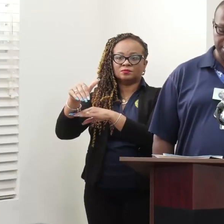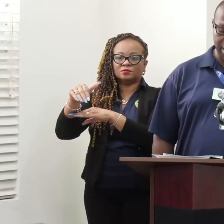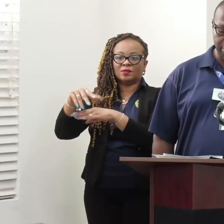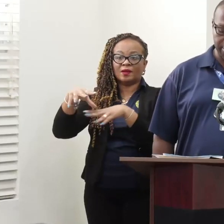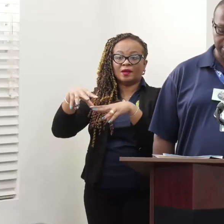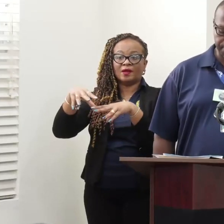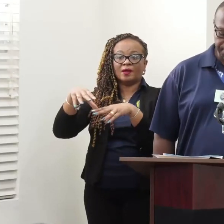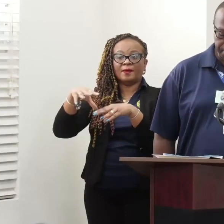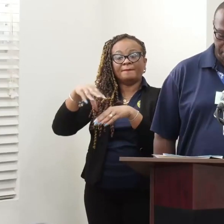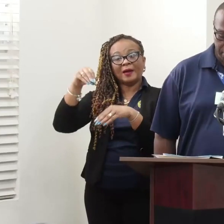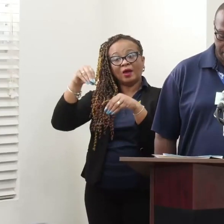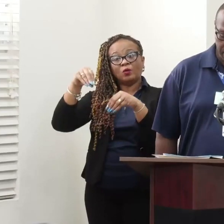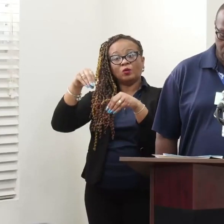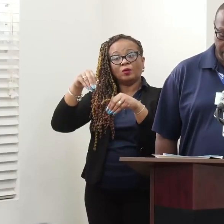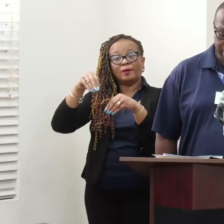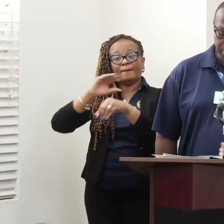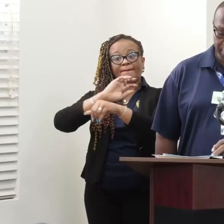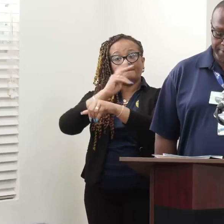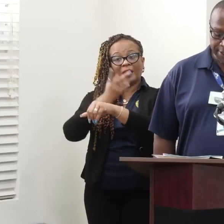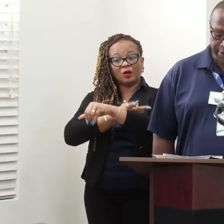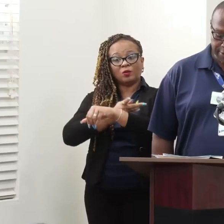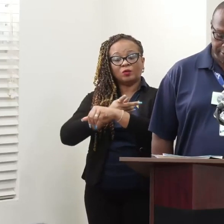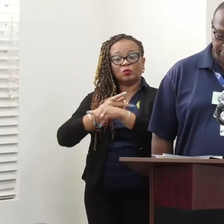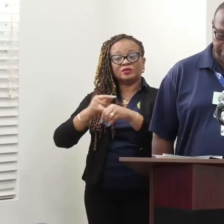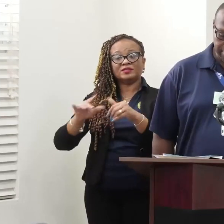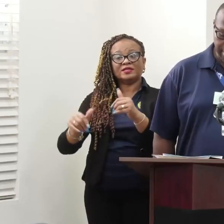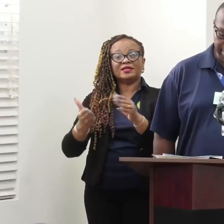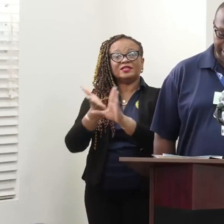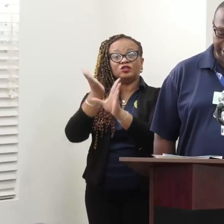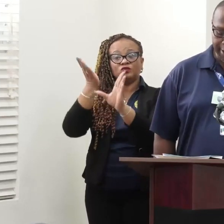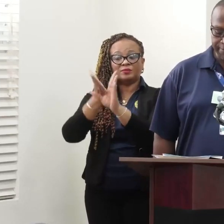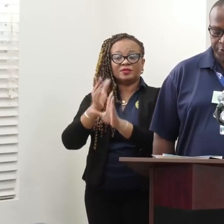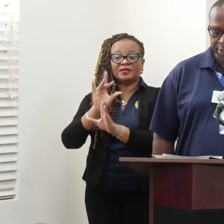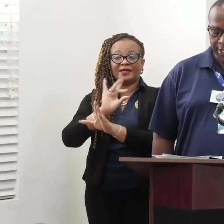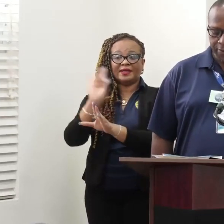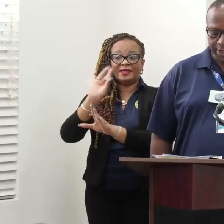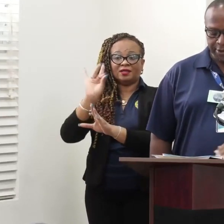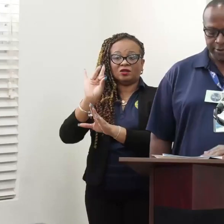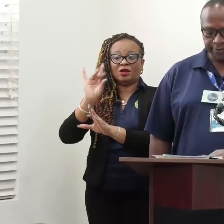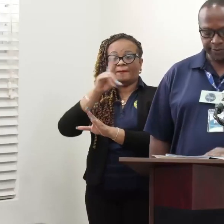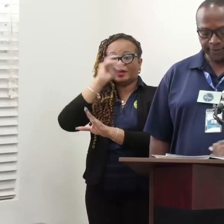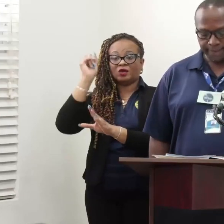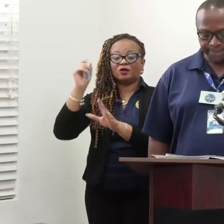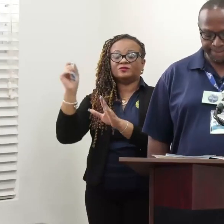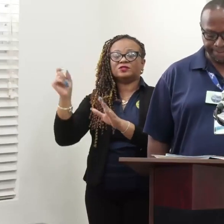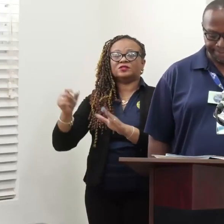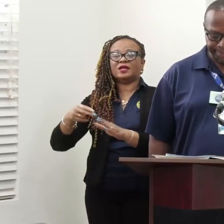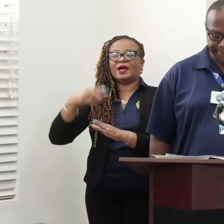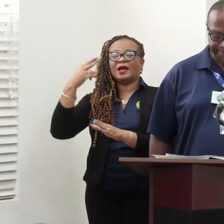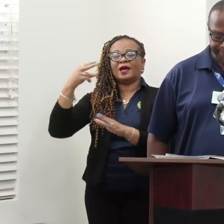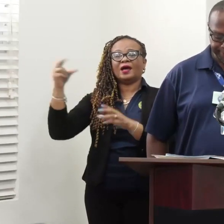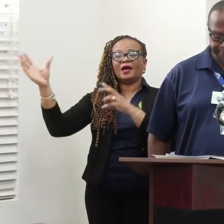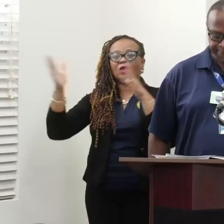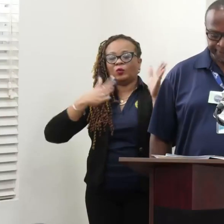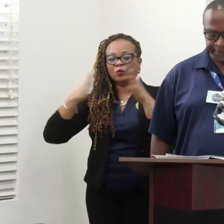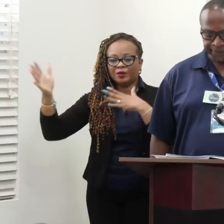Power to those areas were interrupted at 8 a.m. due to high winds.